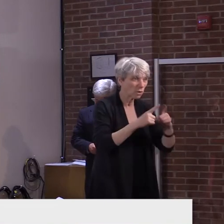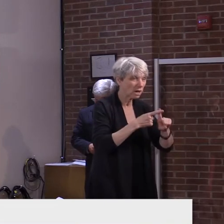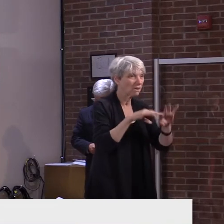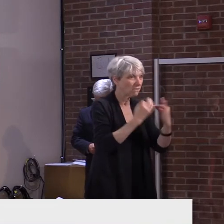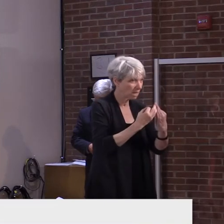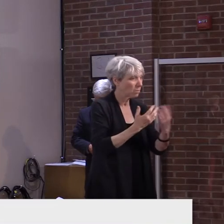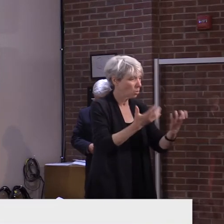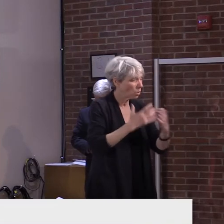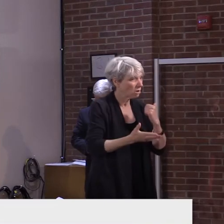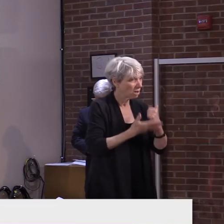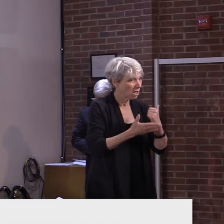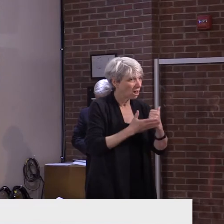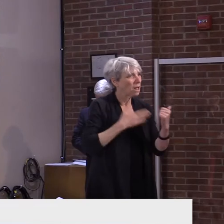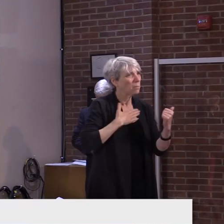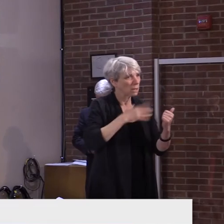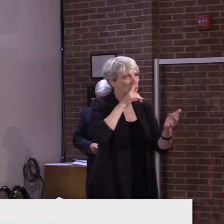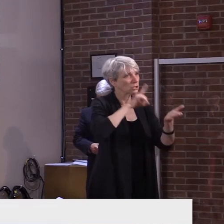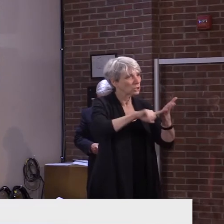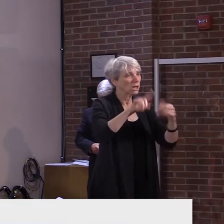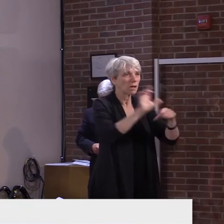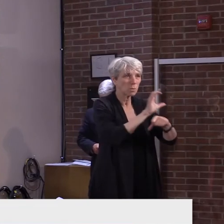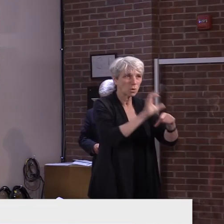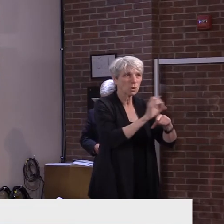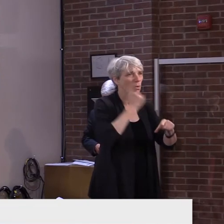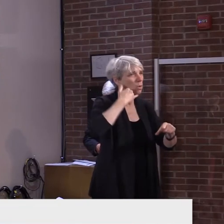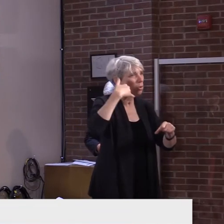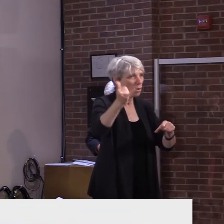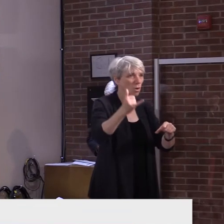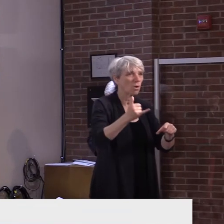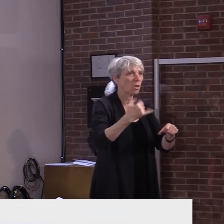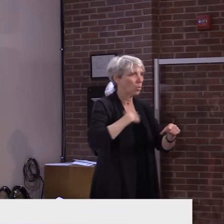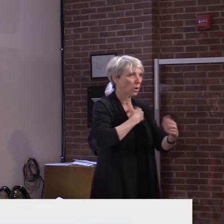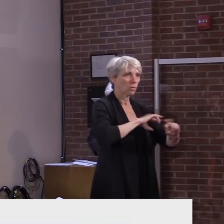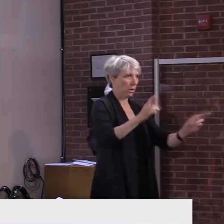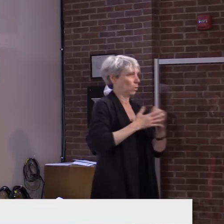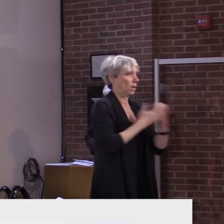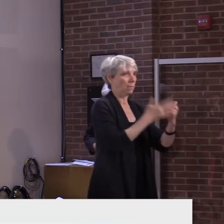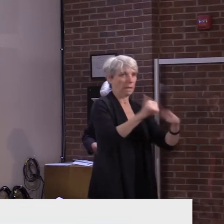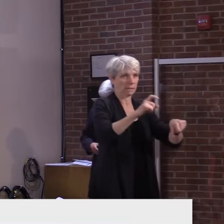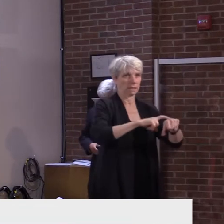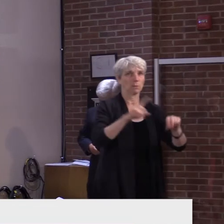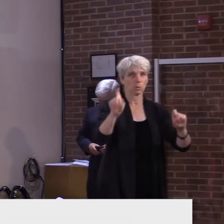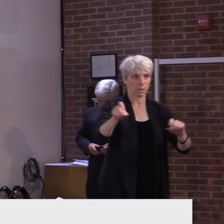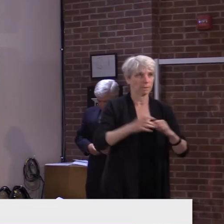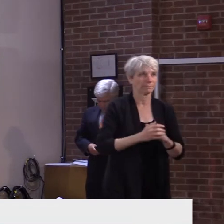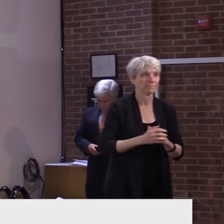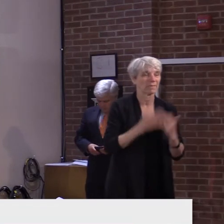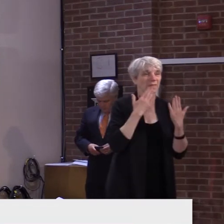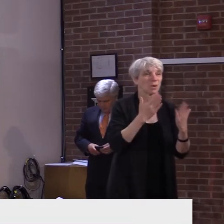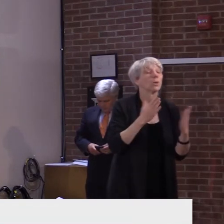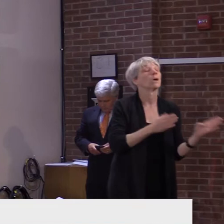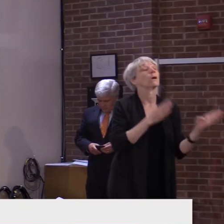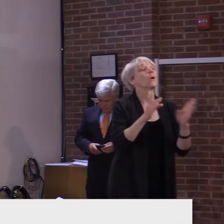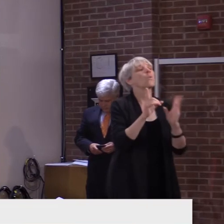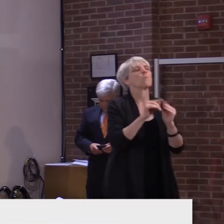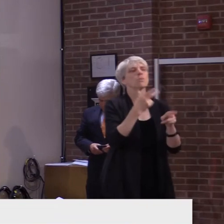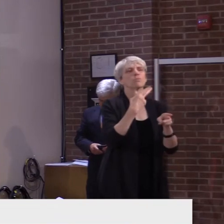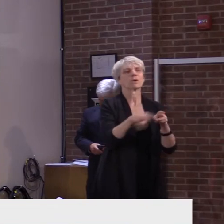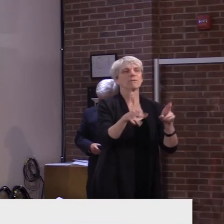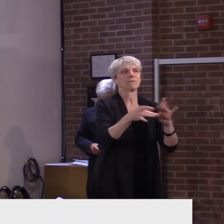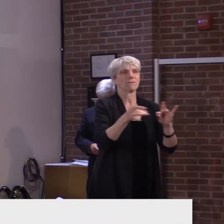online. Help is ready when and where you need it. And then let me also briefly address one more